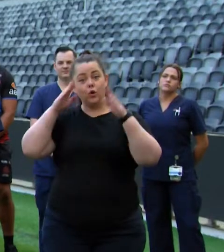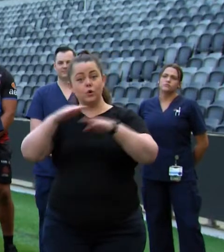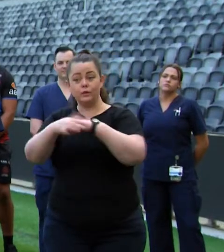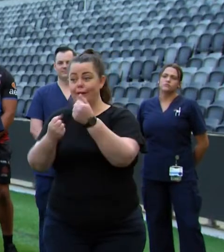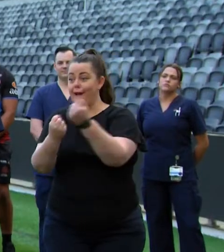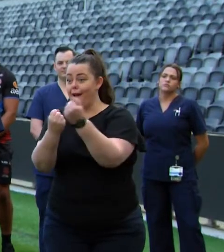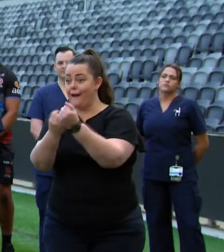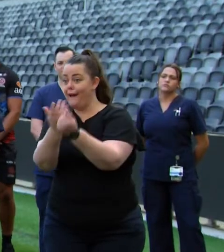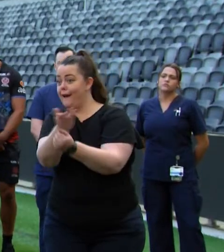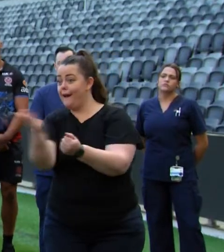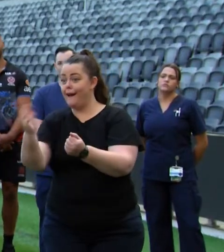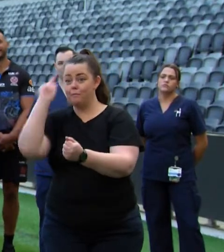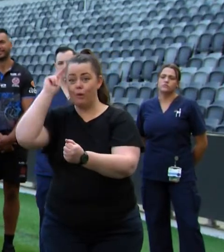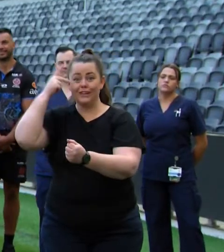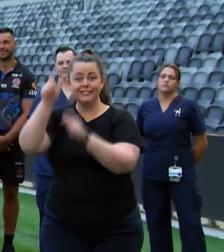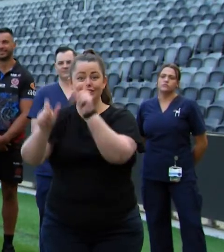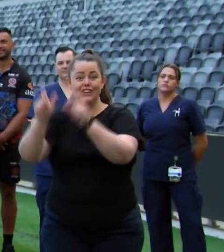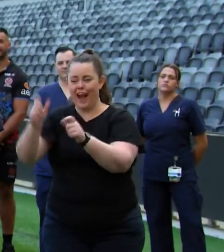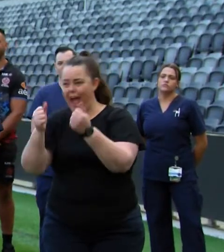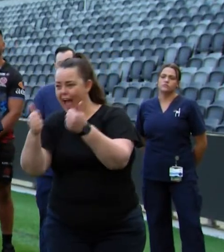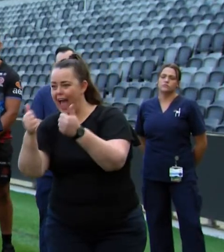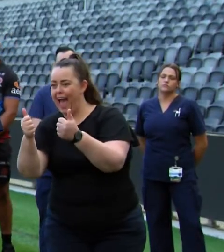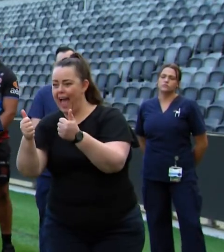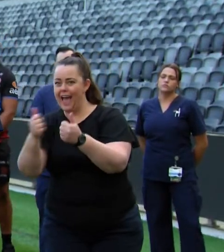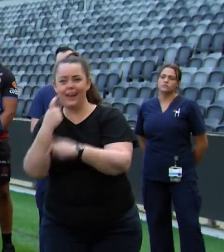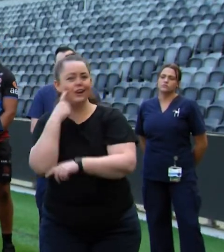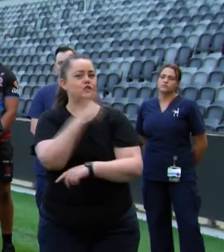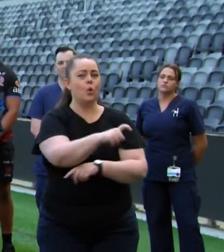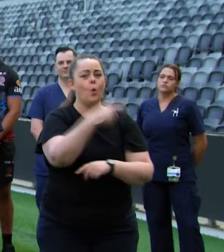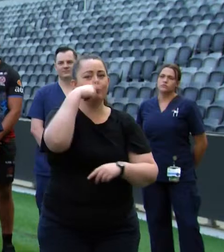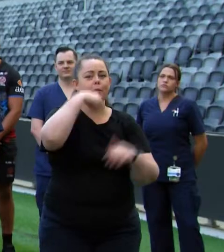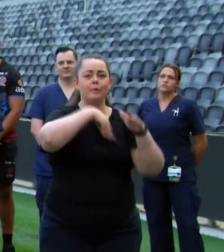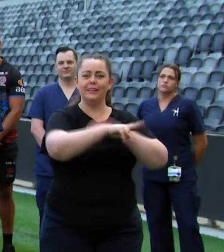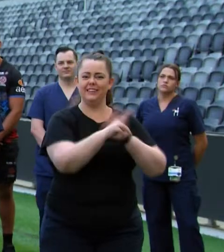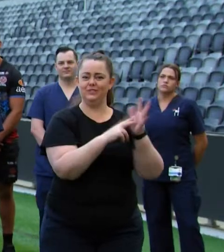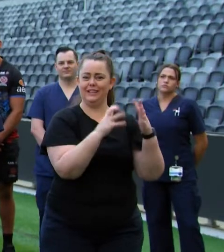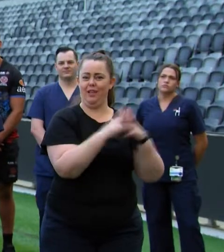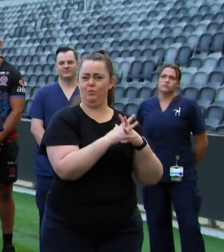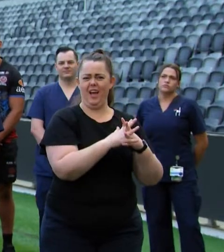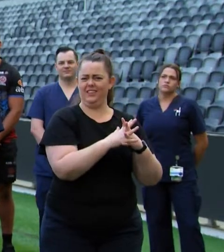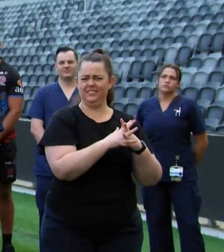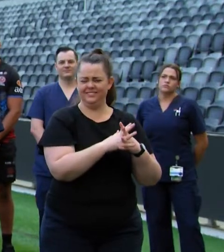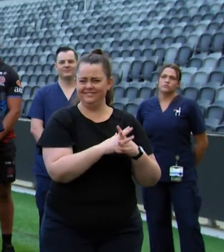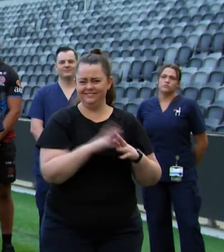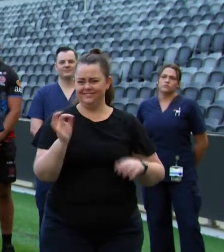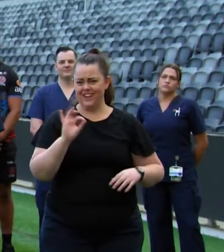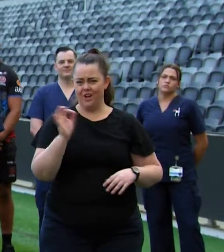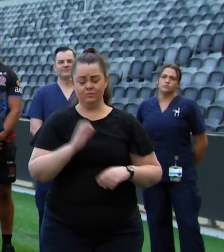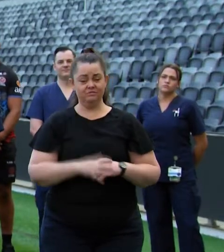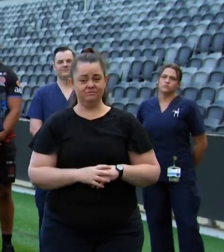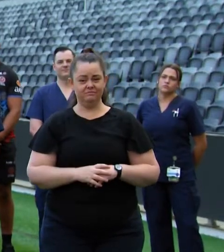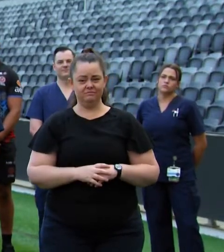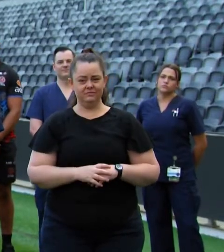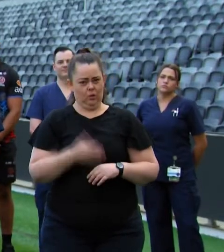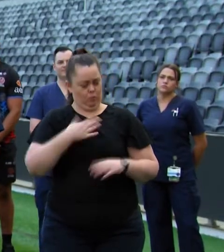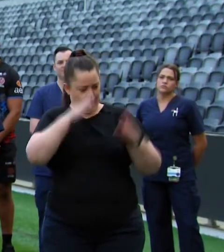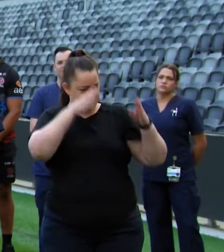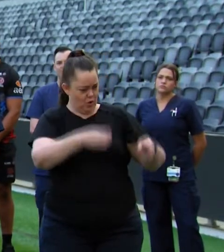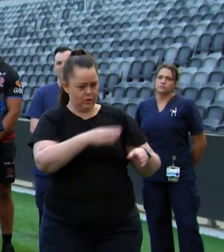the people of our state. That's what I'm focused on. I was able to visit Bega, had the time to visit Bega last week and to